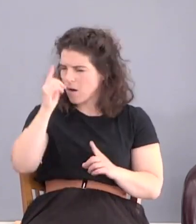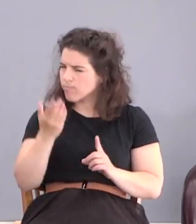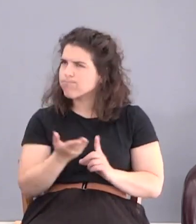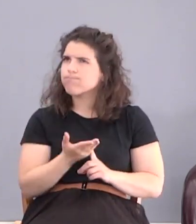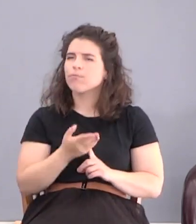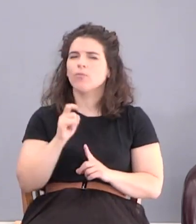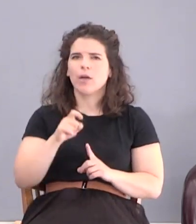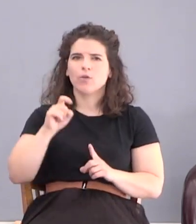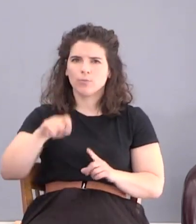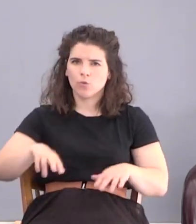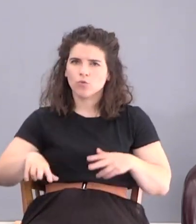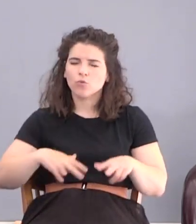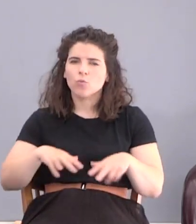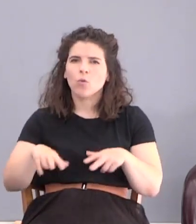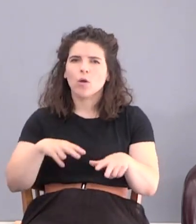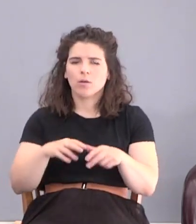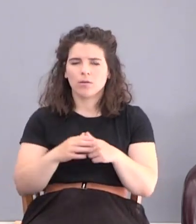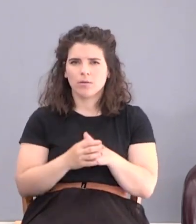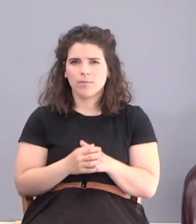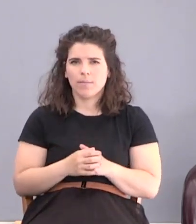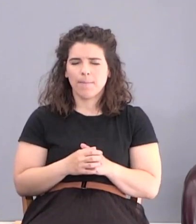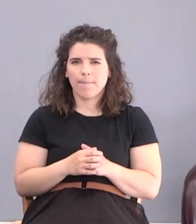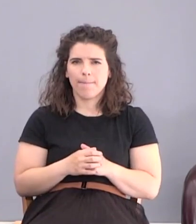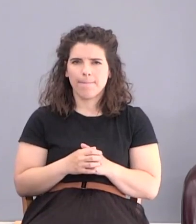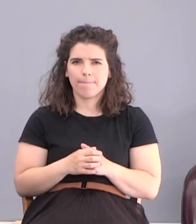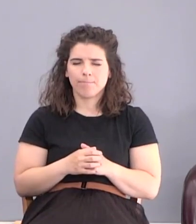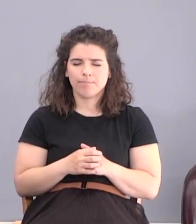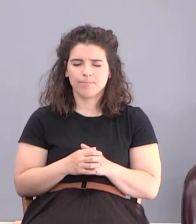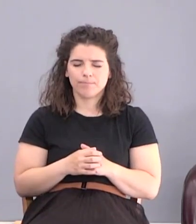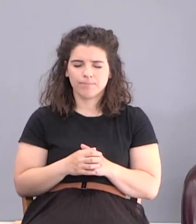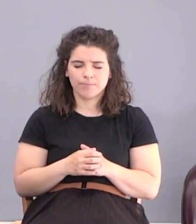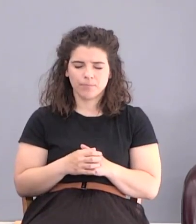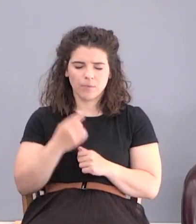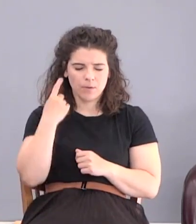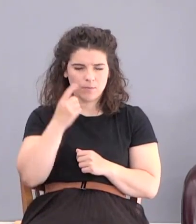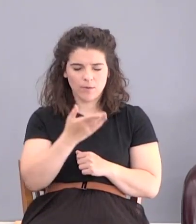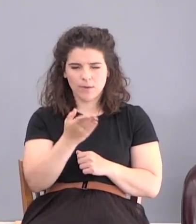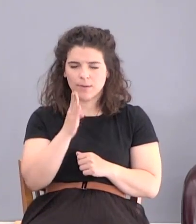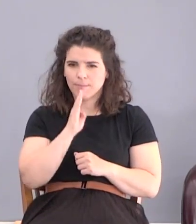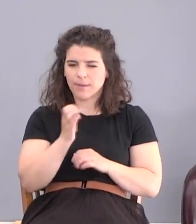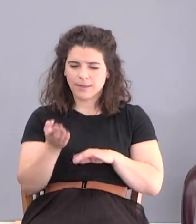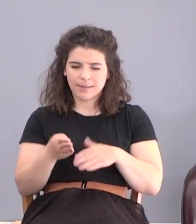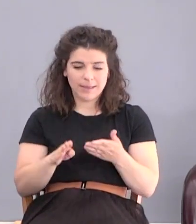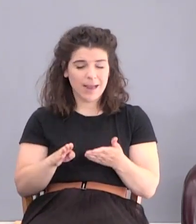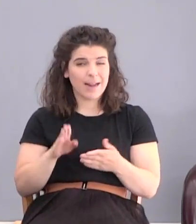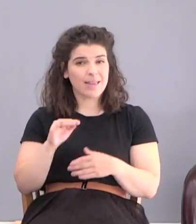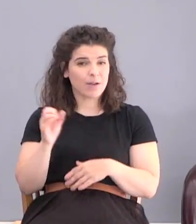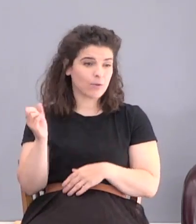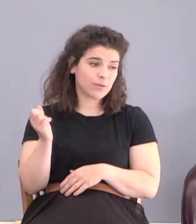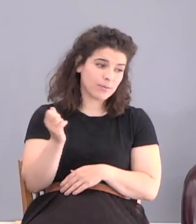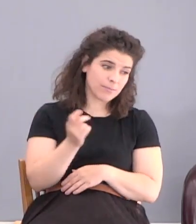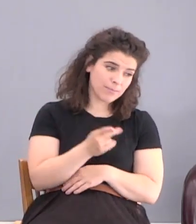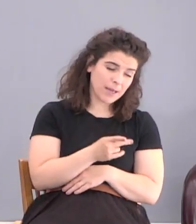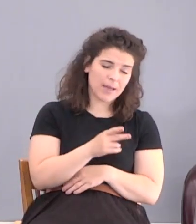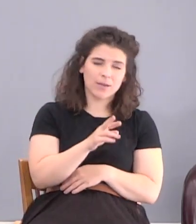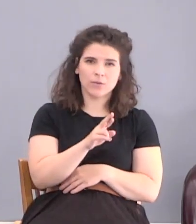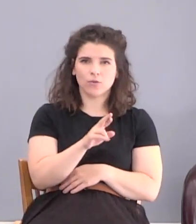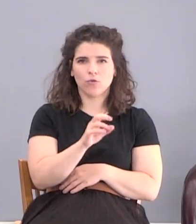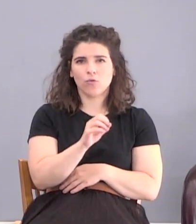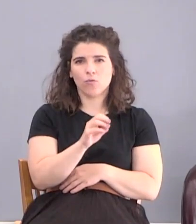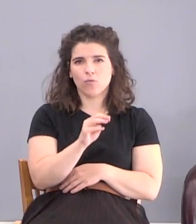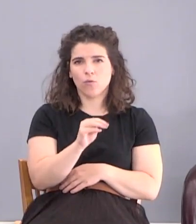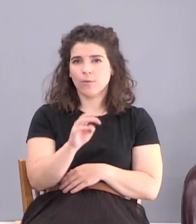how you're supposed to walk. So here, for ye be dead, and that takes you right back again to the Romans